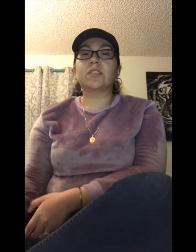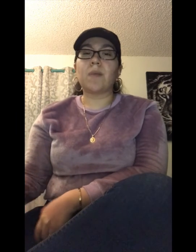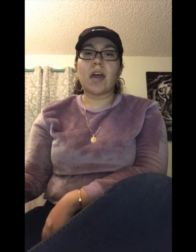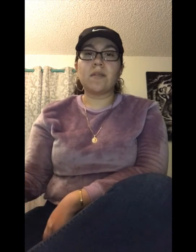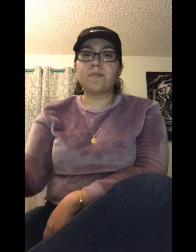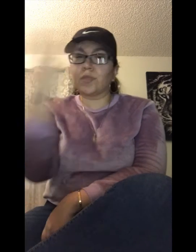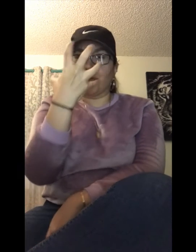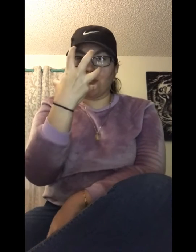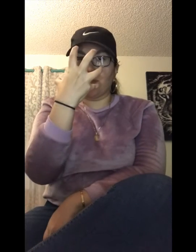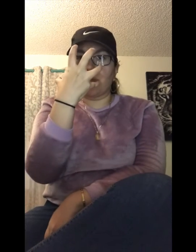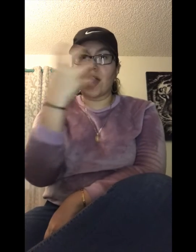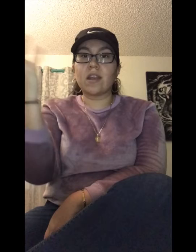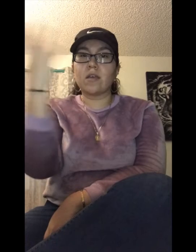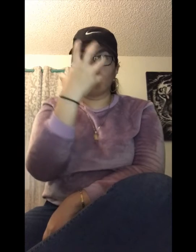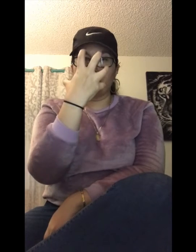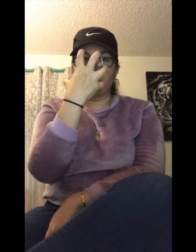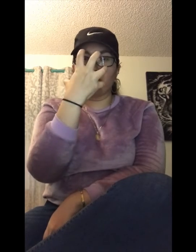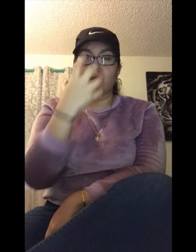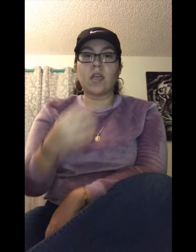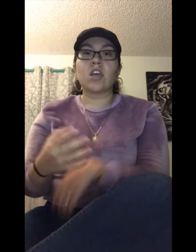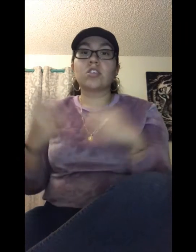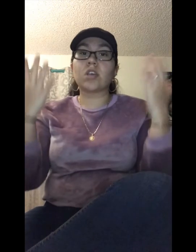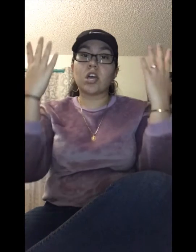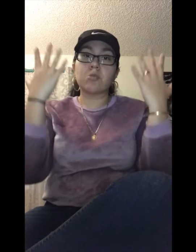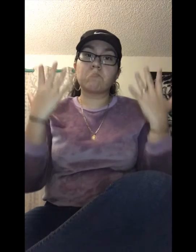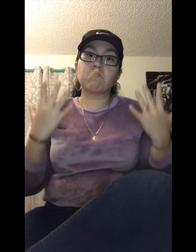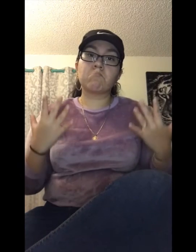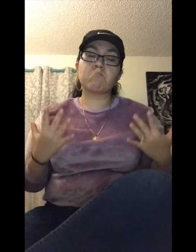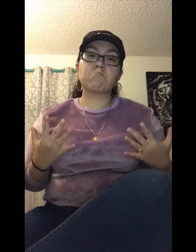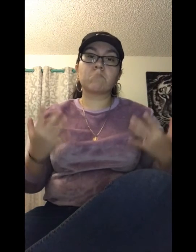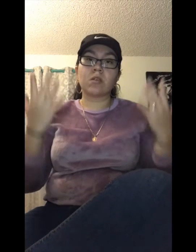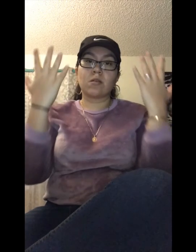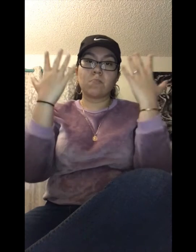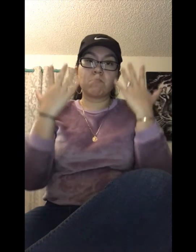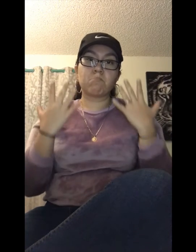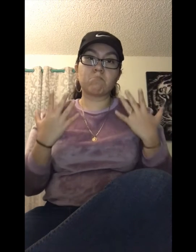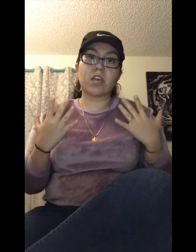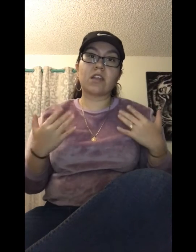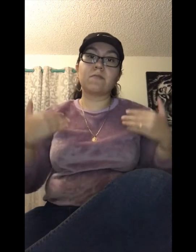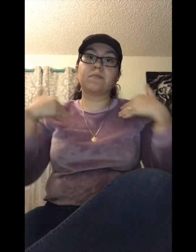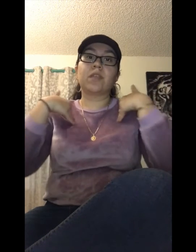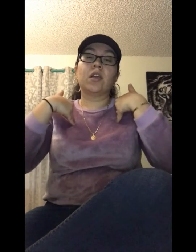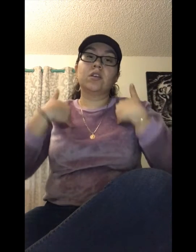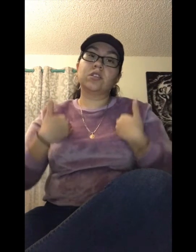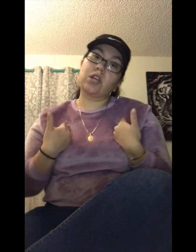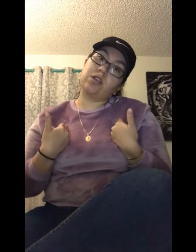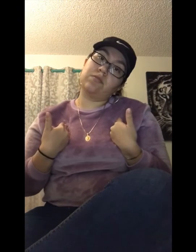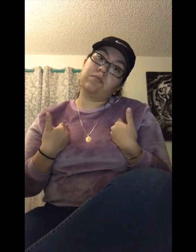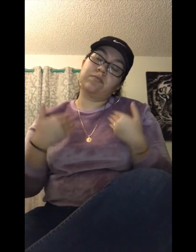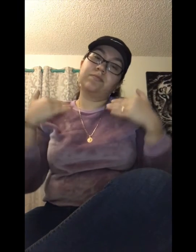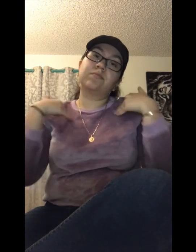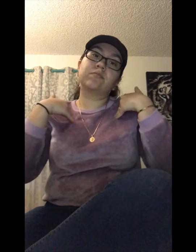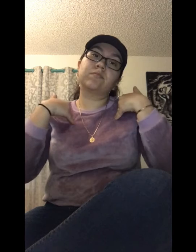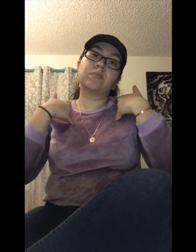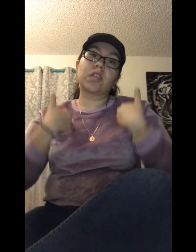mad, mad, sad, sad, tired,